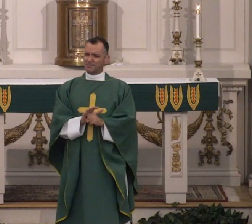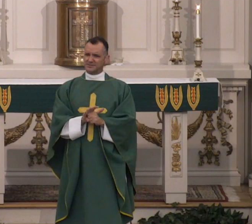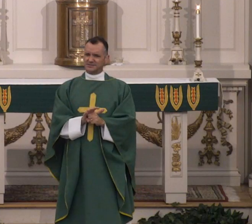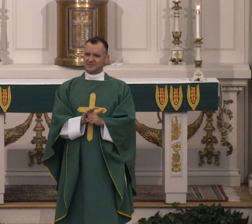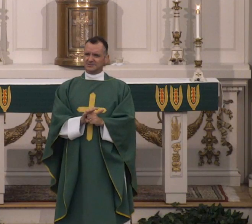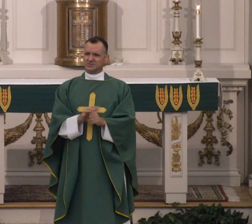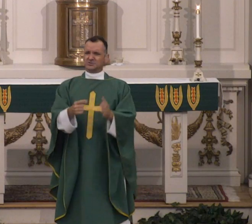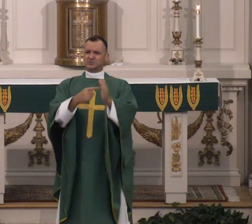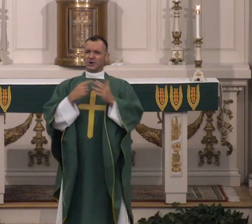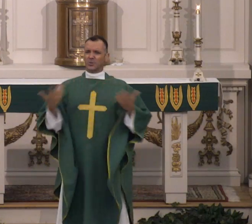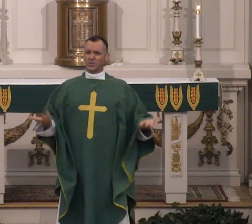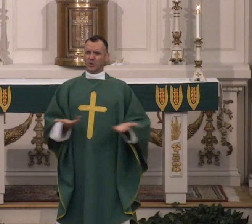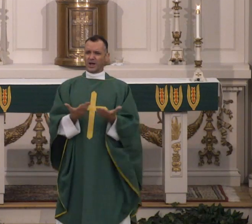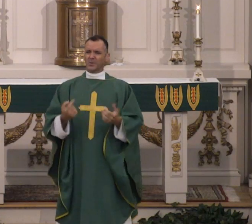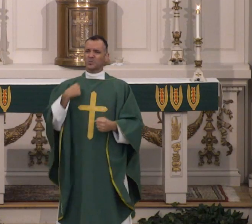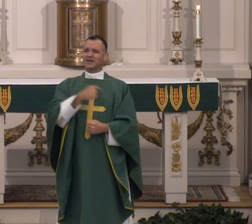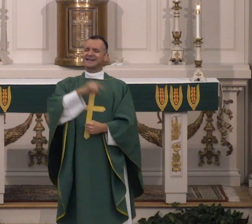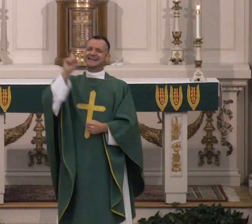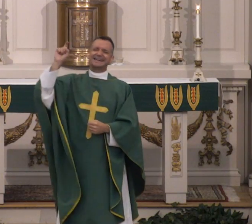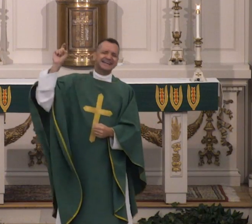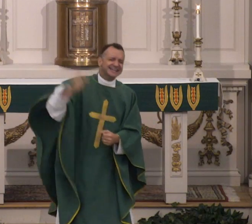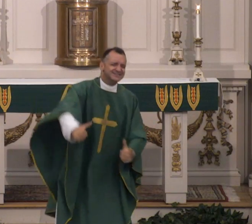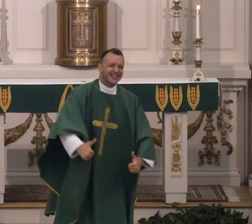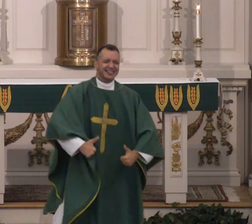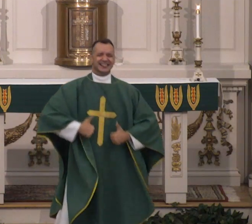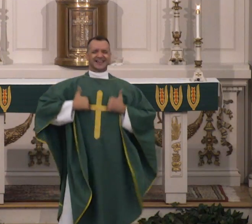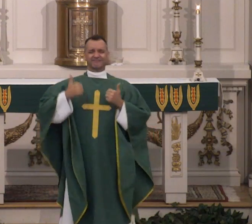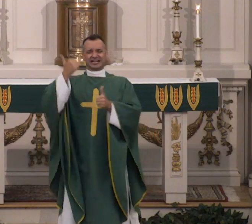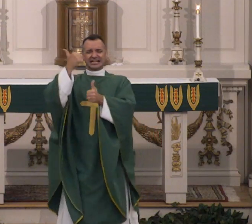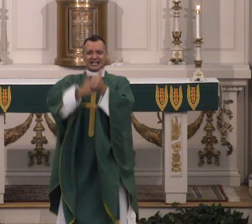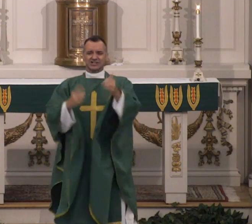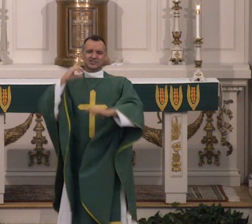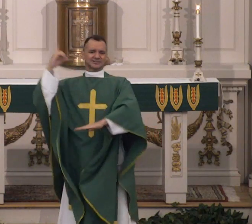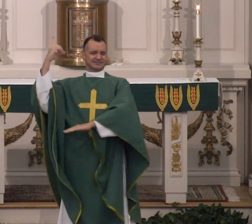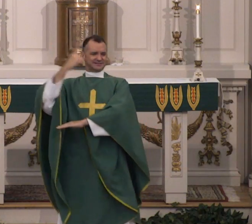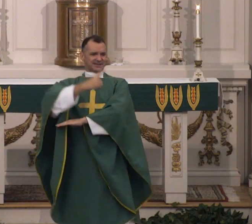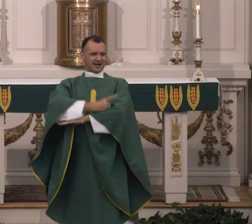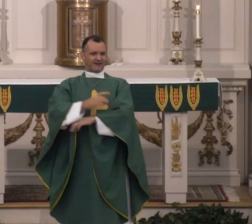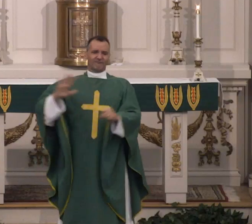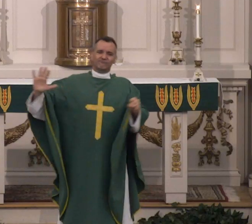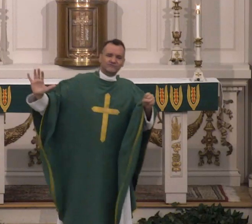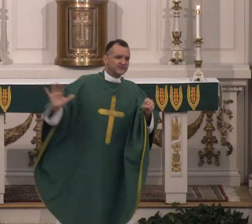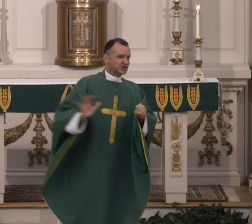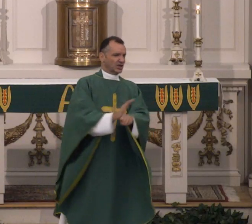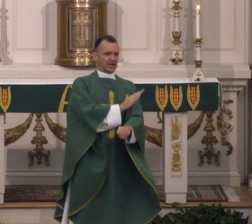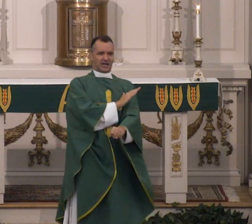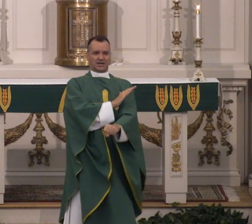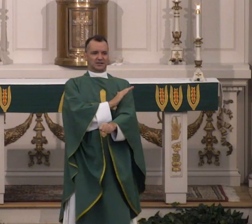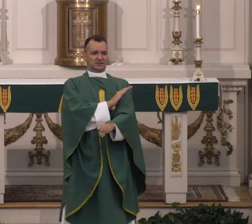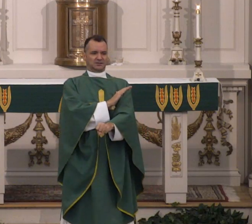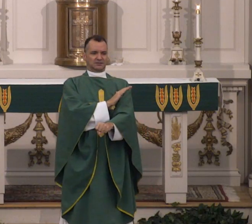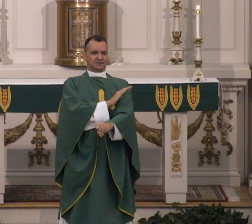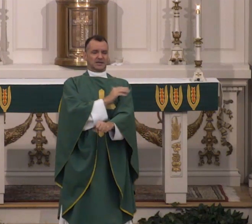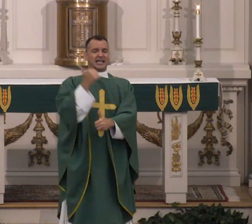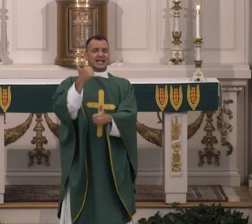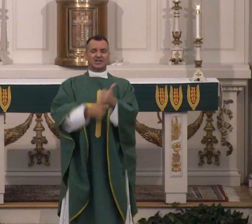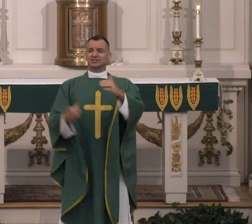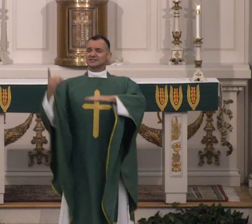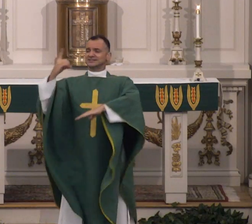and just reminds us again, tomorrow is never a promise. We never promised a tomorrow. We have to